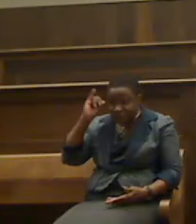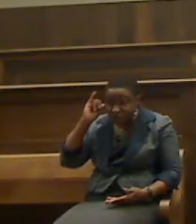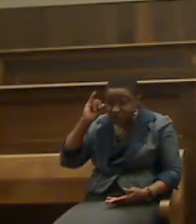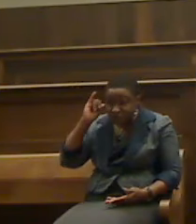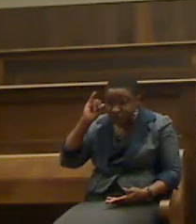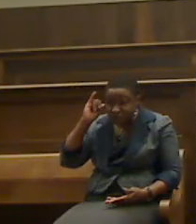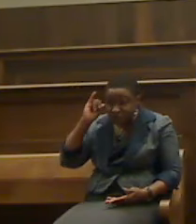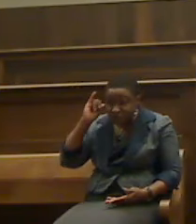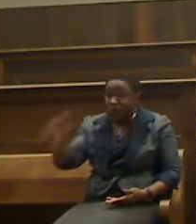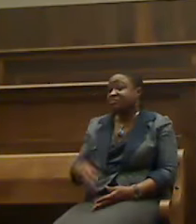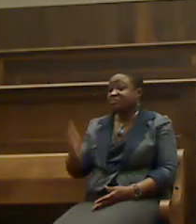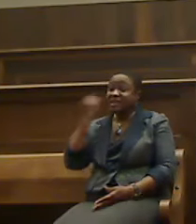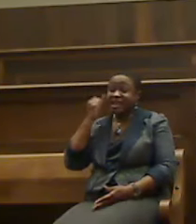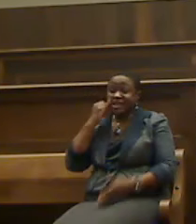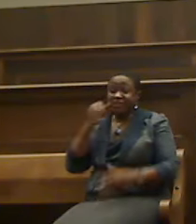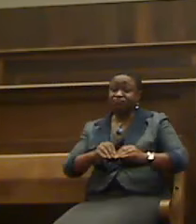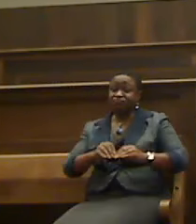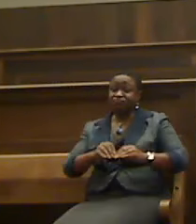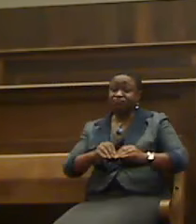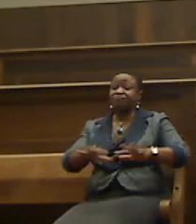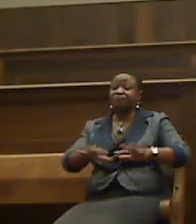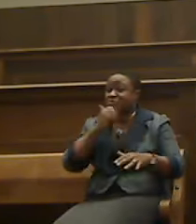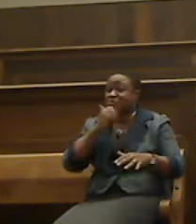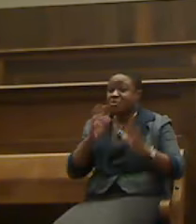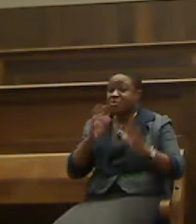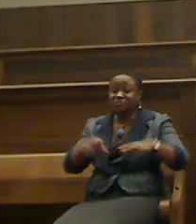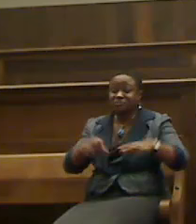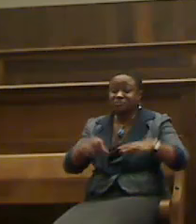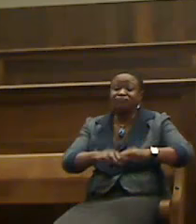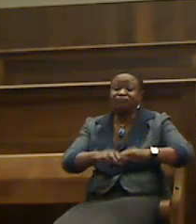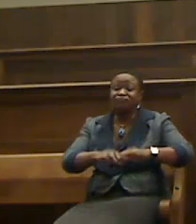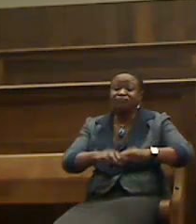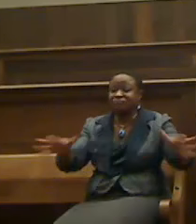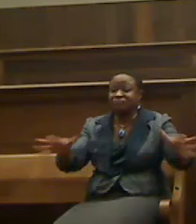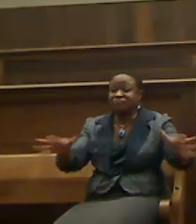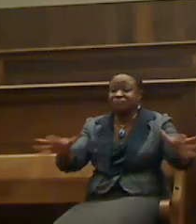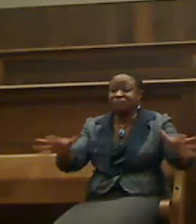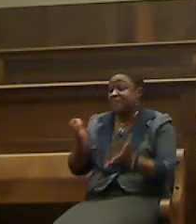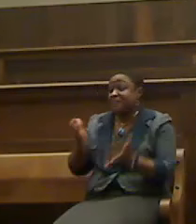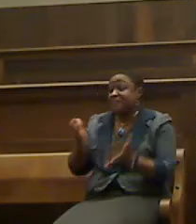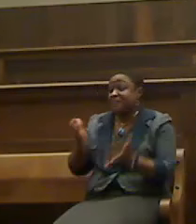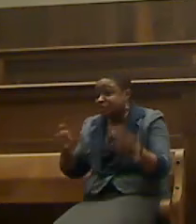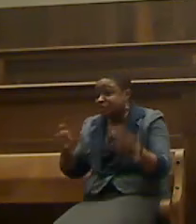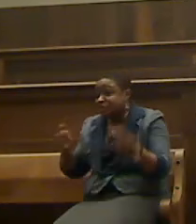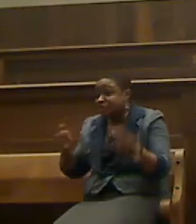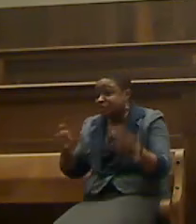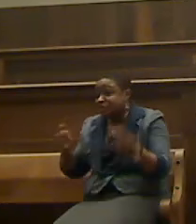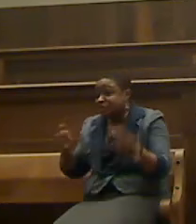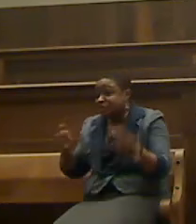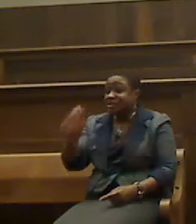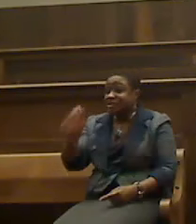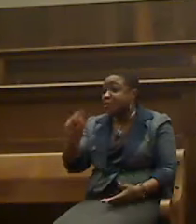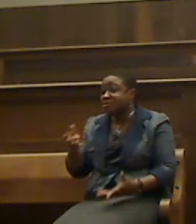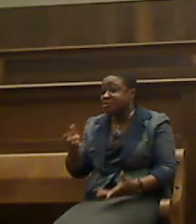gets released into the ocean accidentally. And it may be an allergen, it may be a toxin, it may have hormones in there that can promote